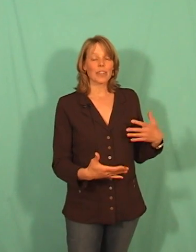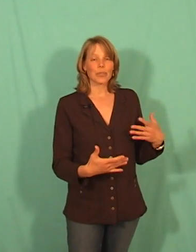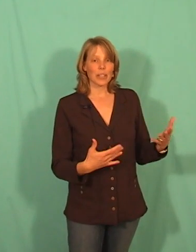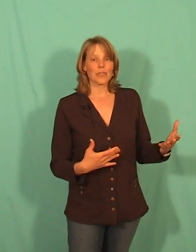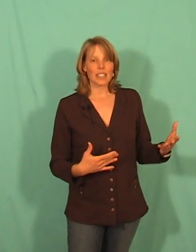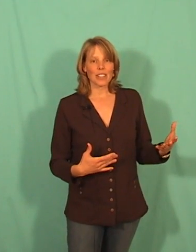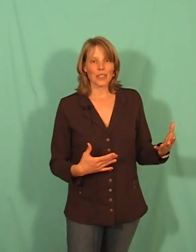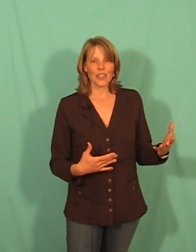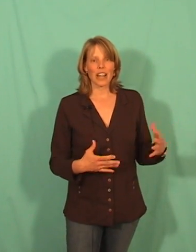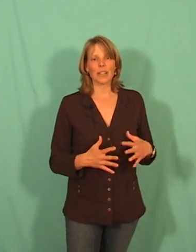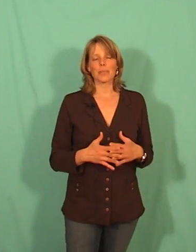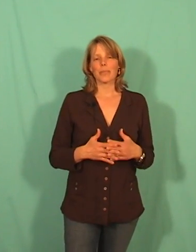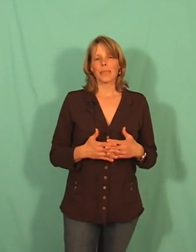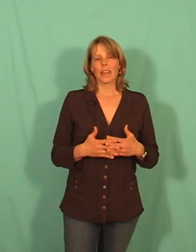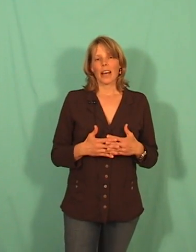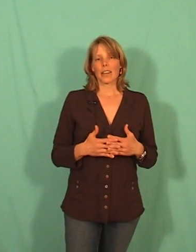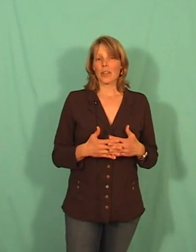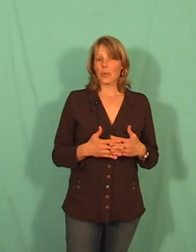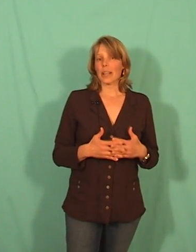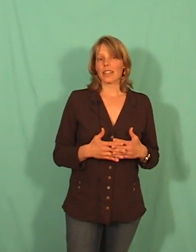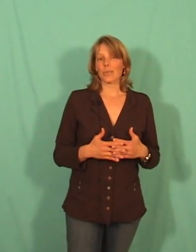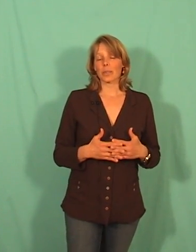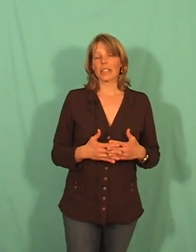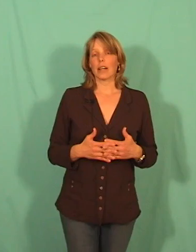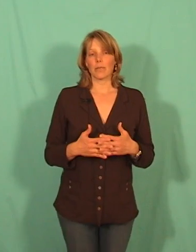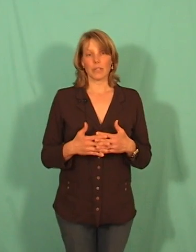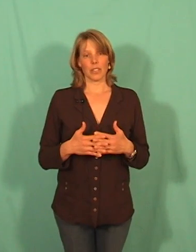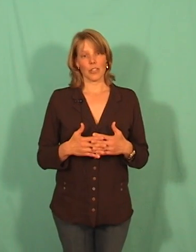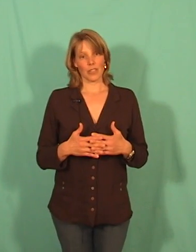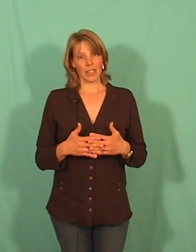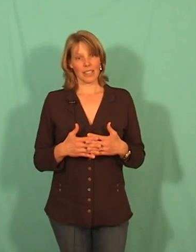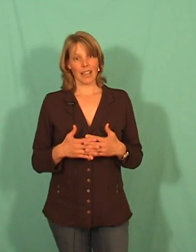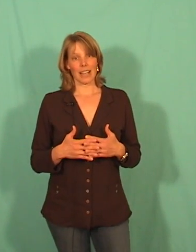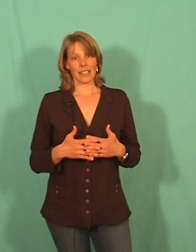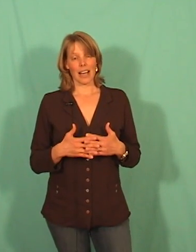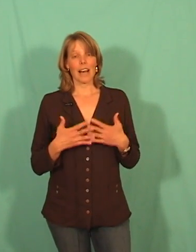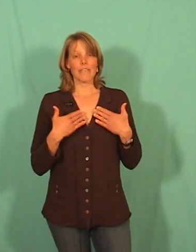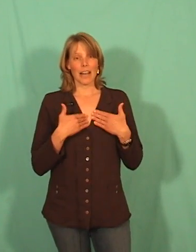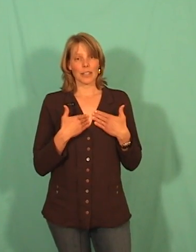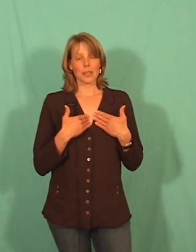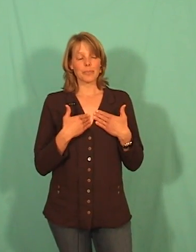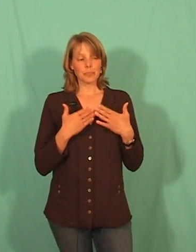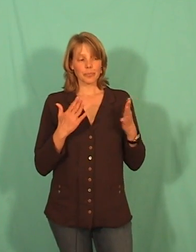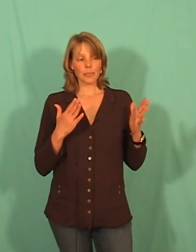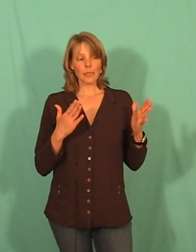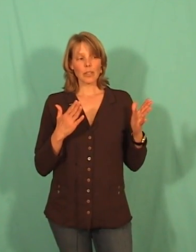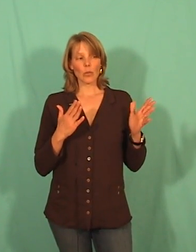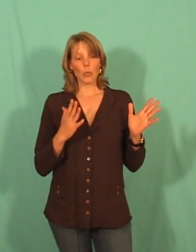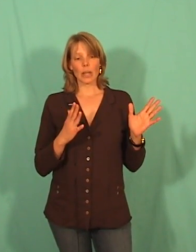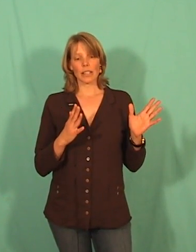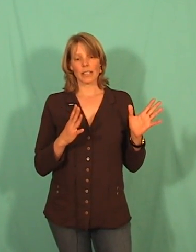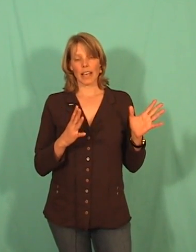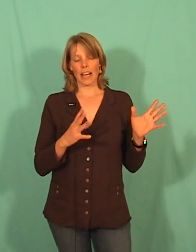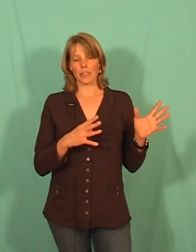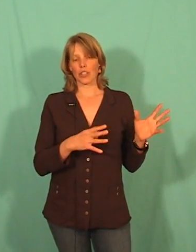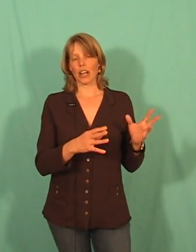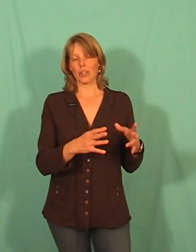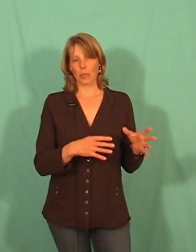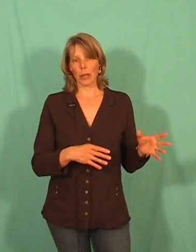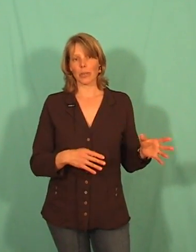or undressing your child. Another way that's really helpful in using these signs, I found, was to have your child around when you